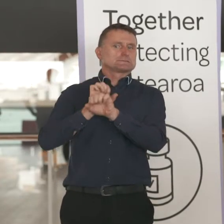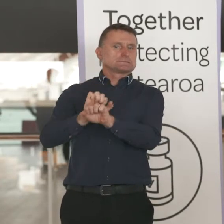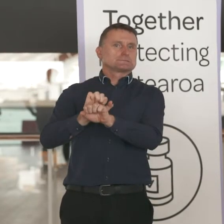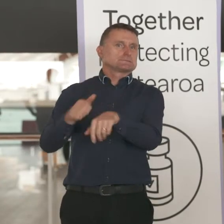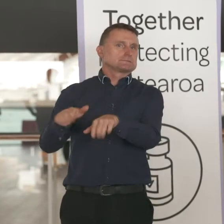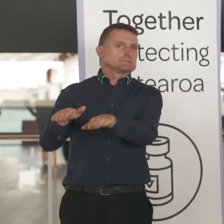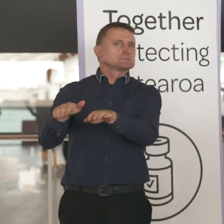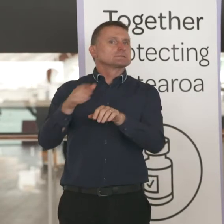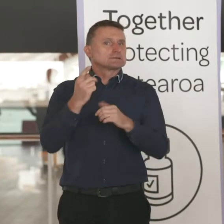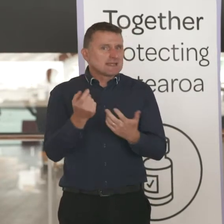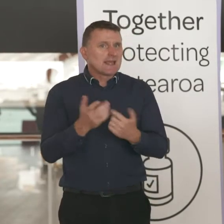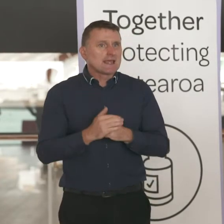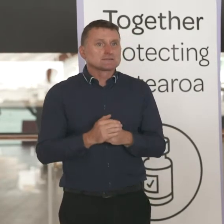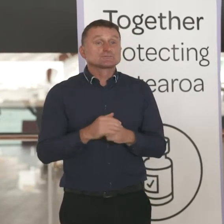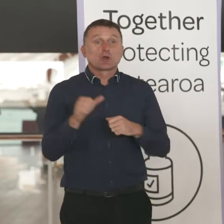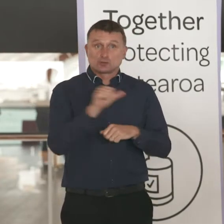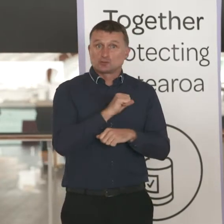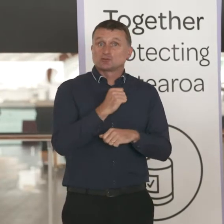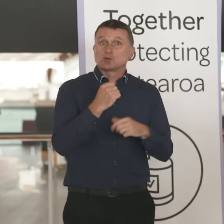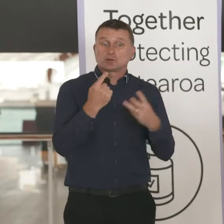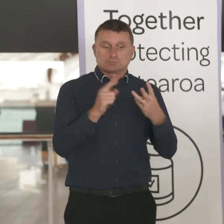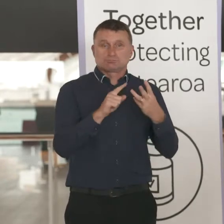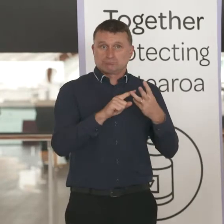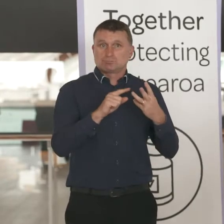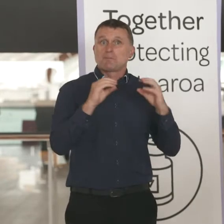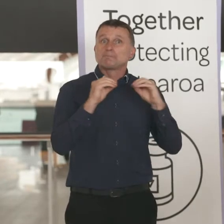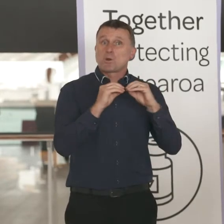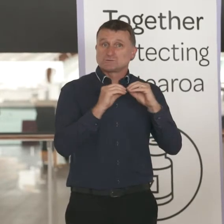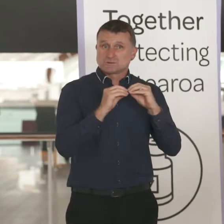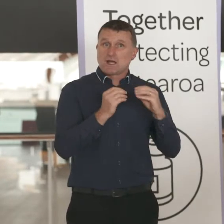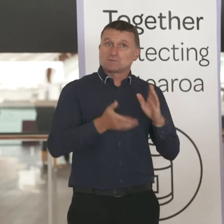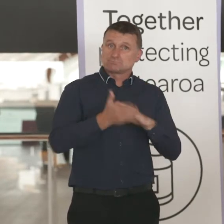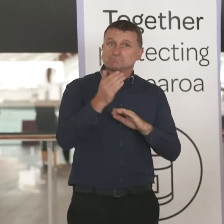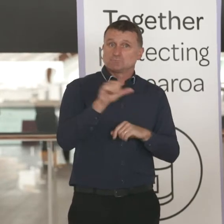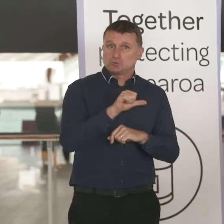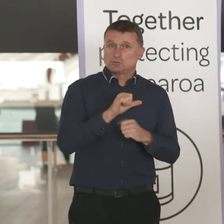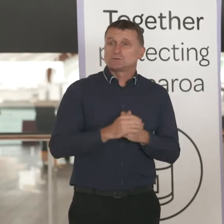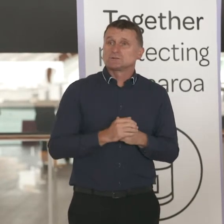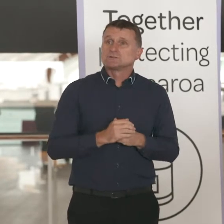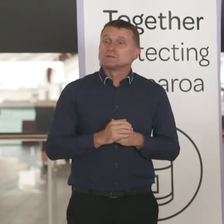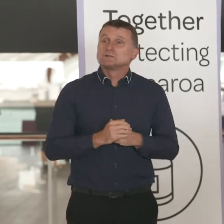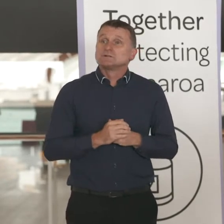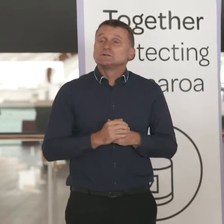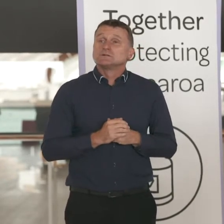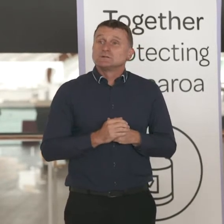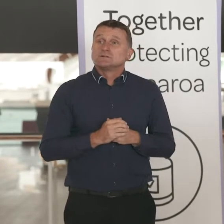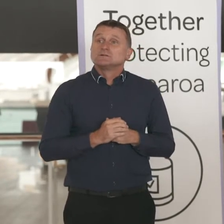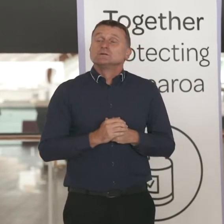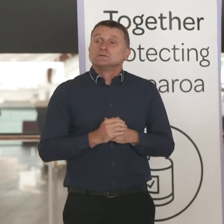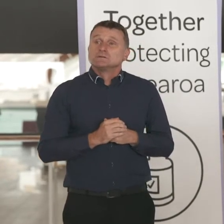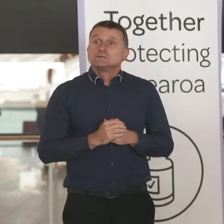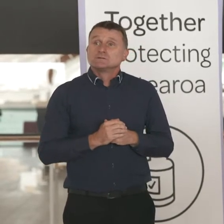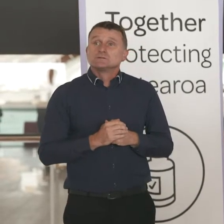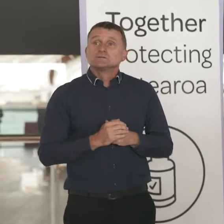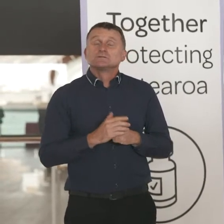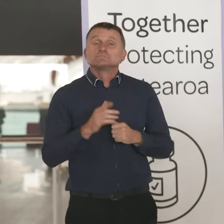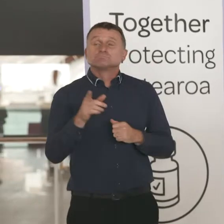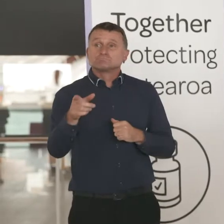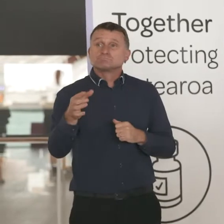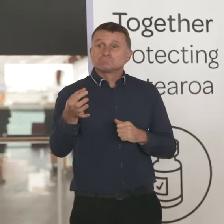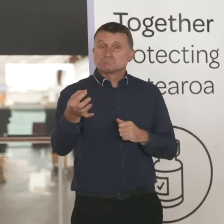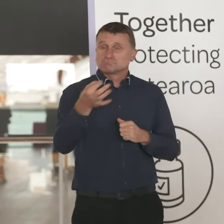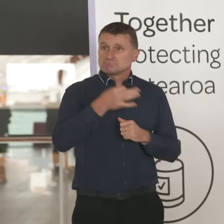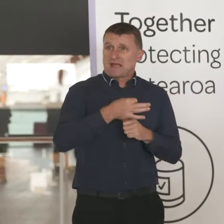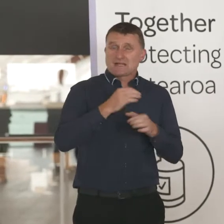and get their booster. Just on boosters, you mentioned that you would have liked it to be at a high level at this point. What specifically would you have liked it to be